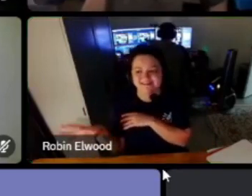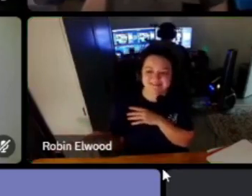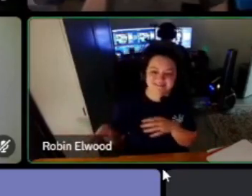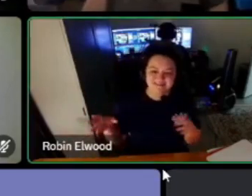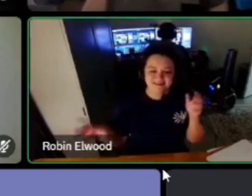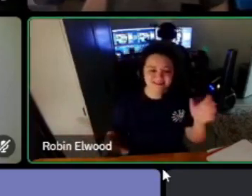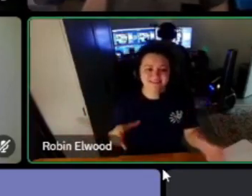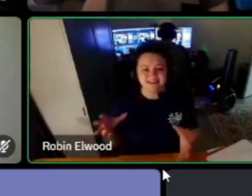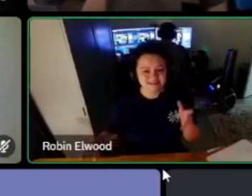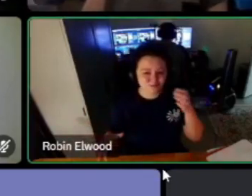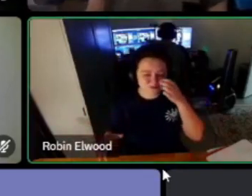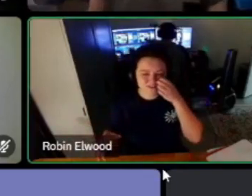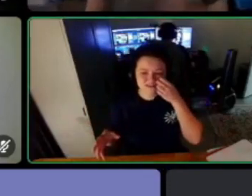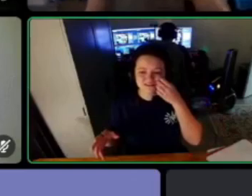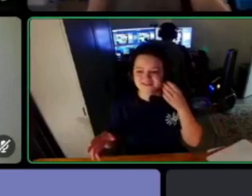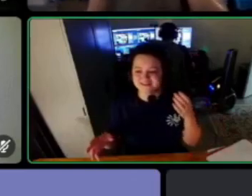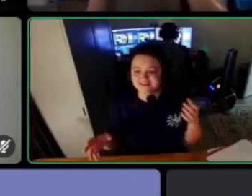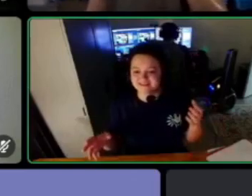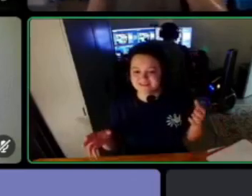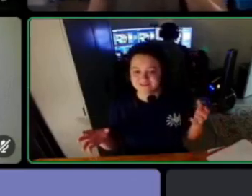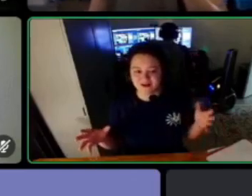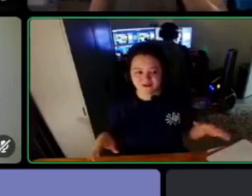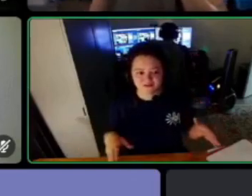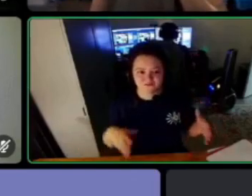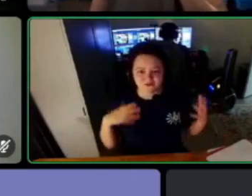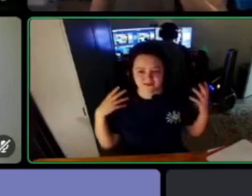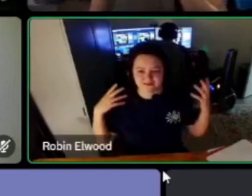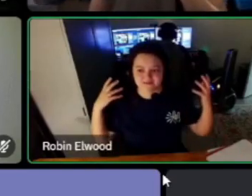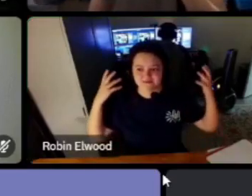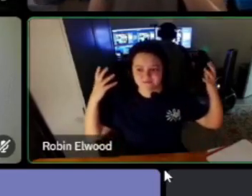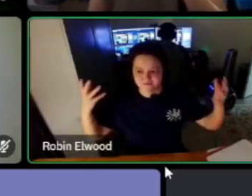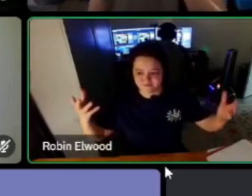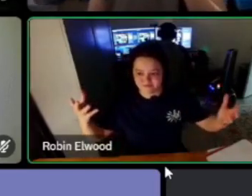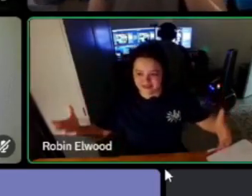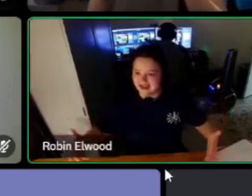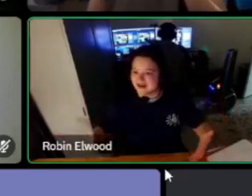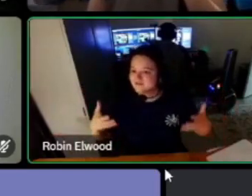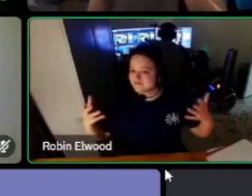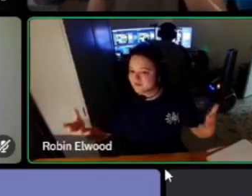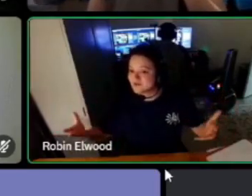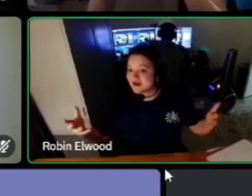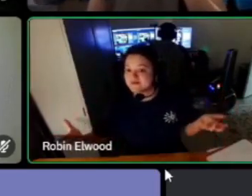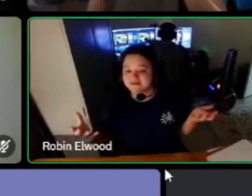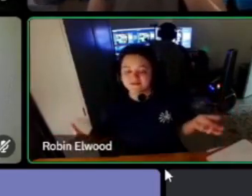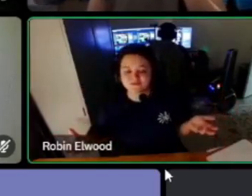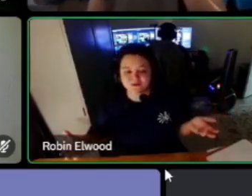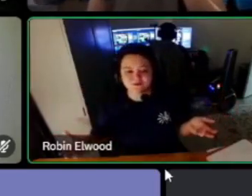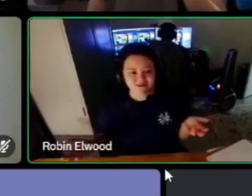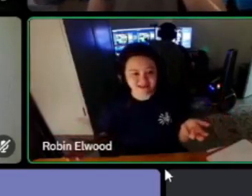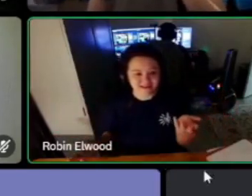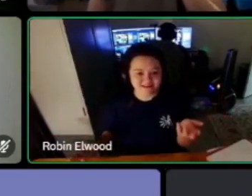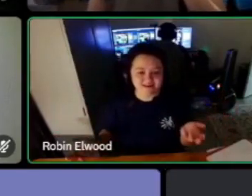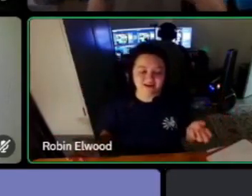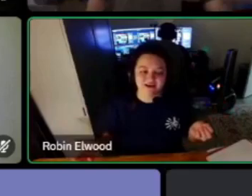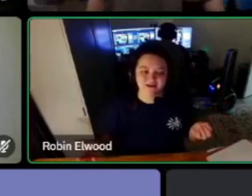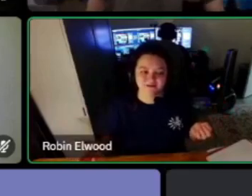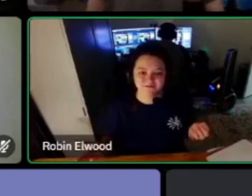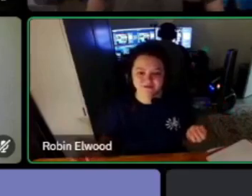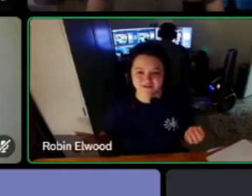in the last portion just cuz there's not enough for us to like have the vocabulary for it yet. But it's nice to